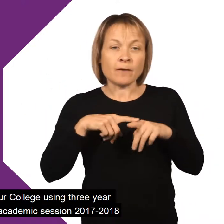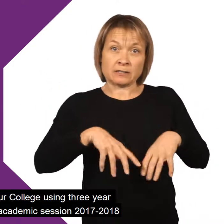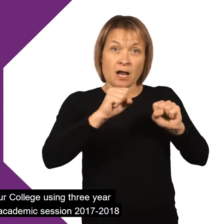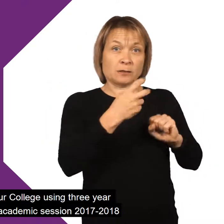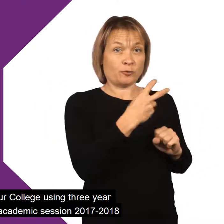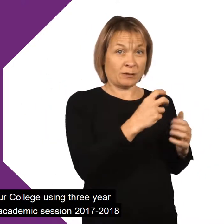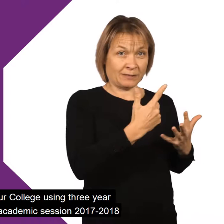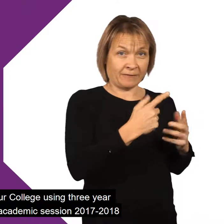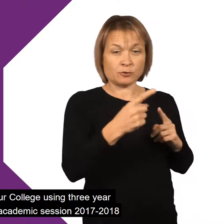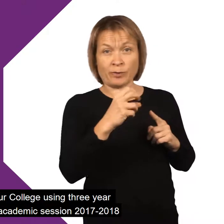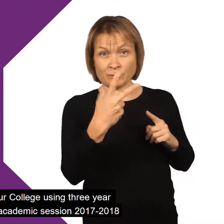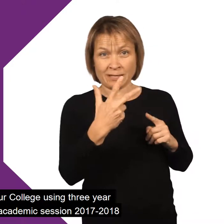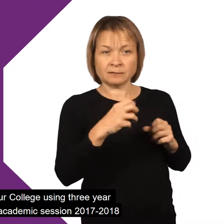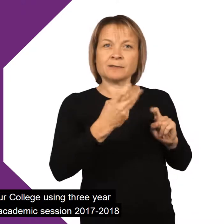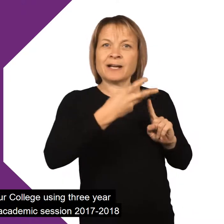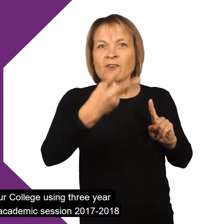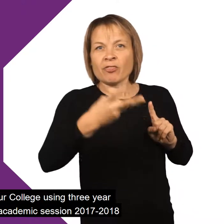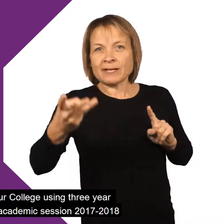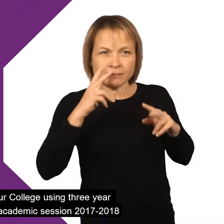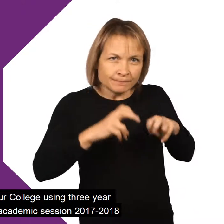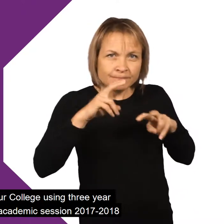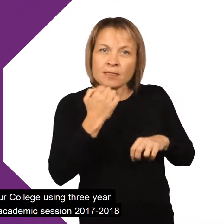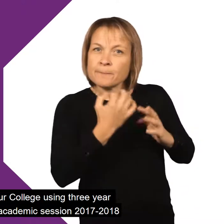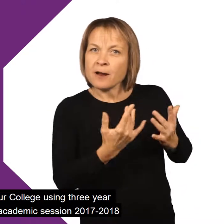2017 to 2018.